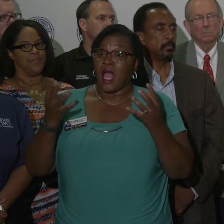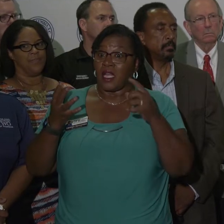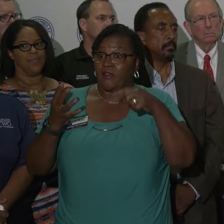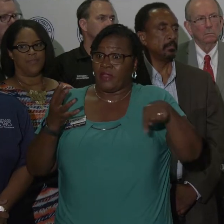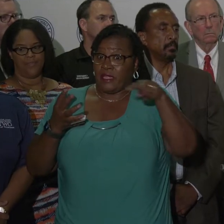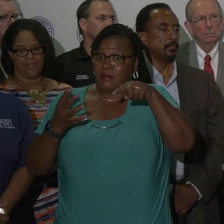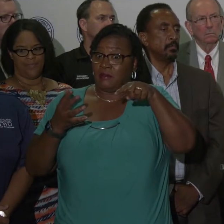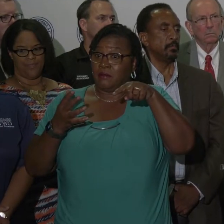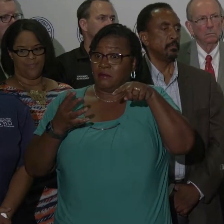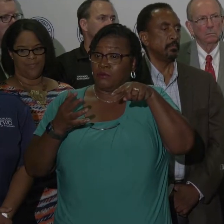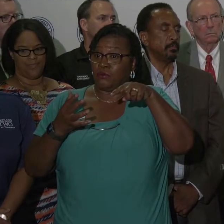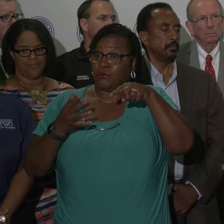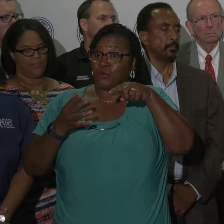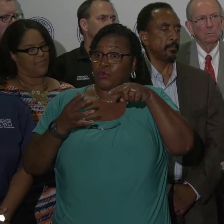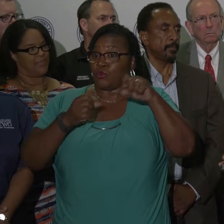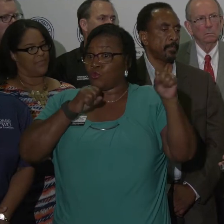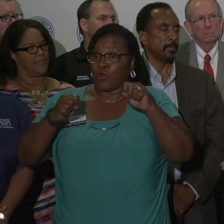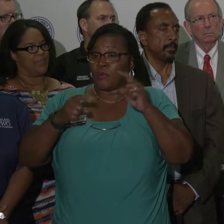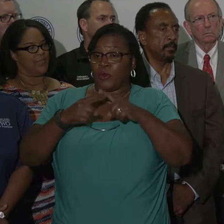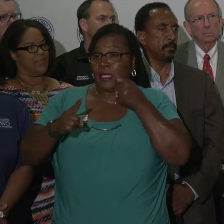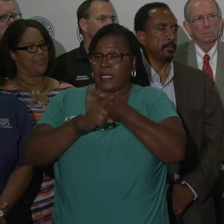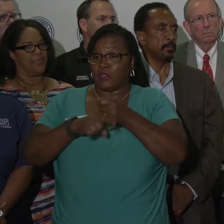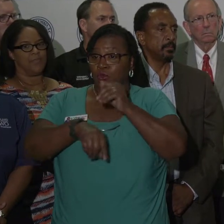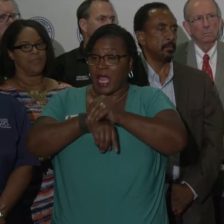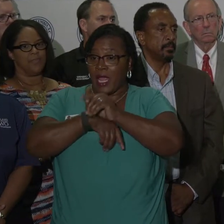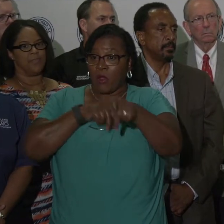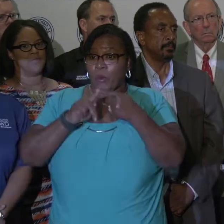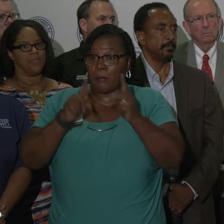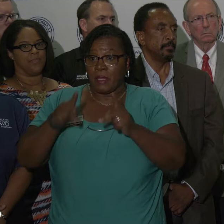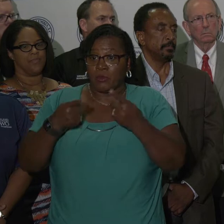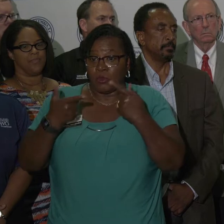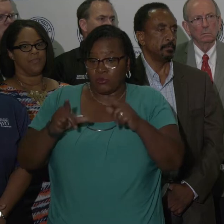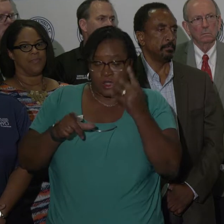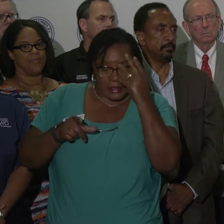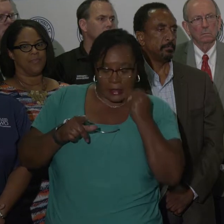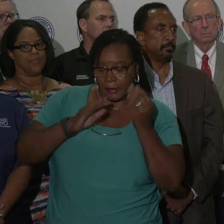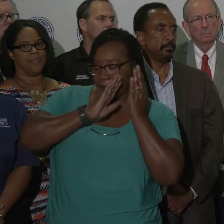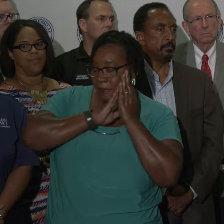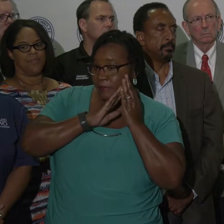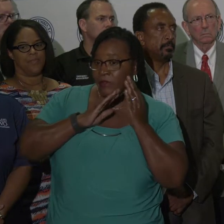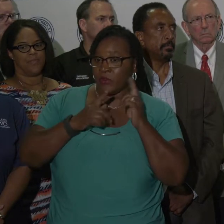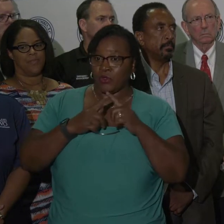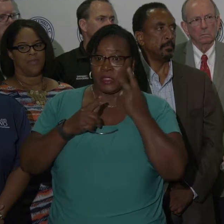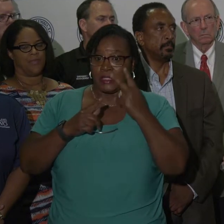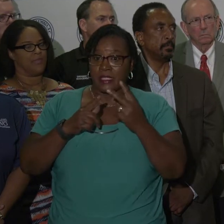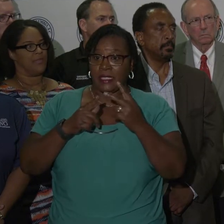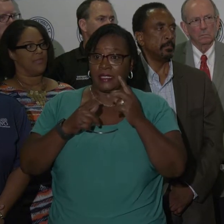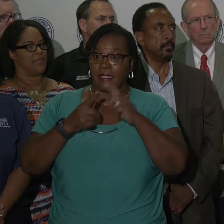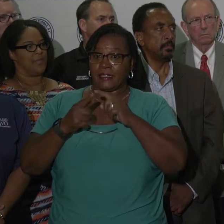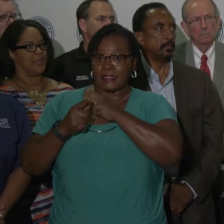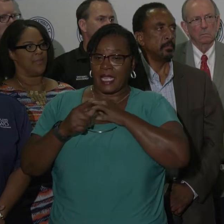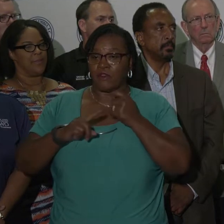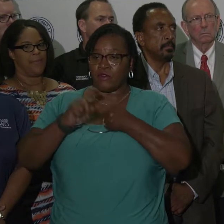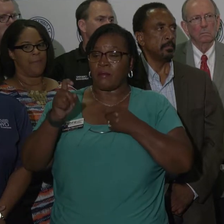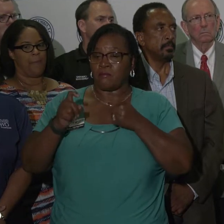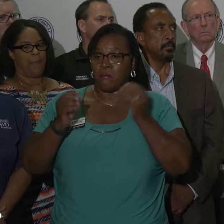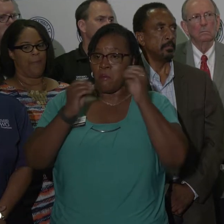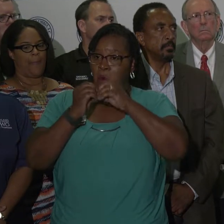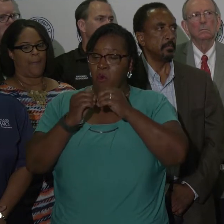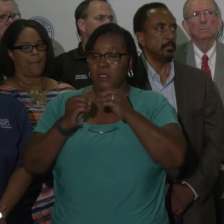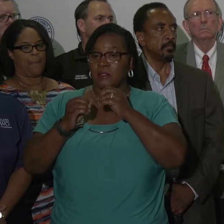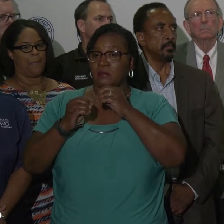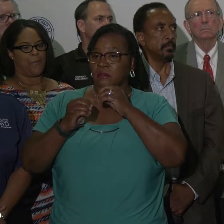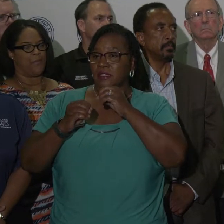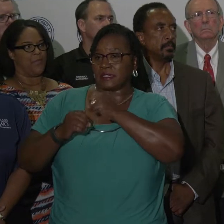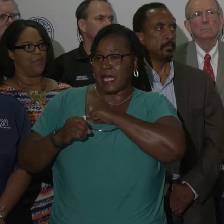storm is going to hit tonight when people are asleep, so you'll see upstaffing from the police department.